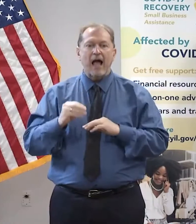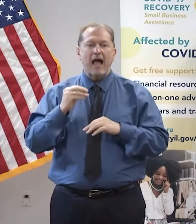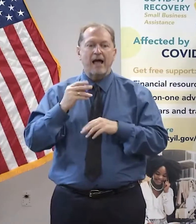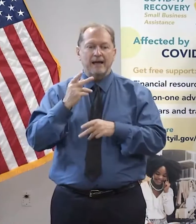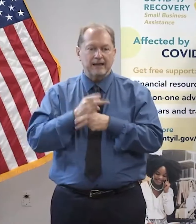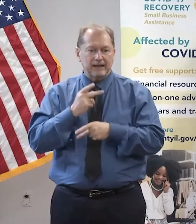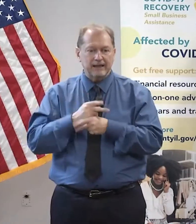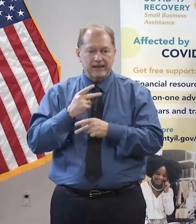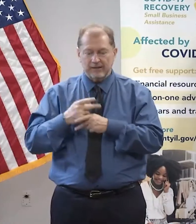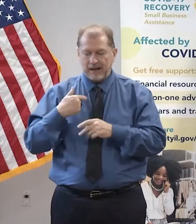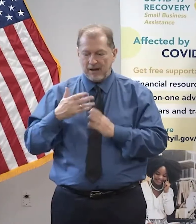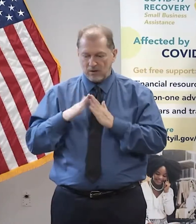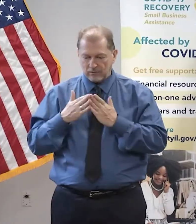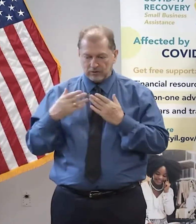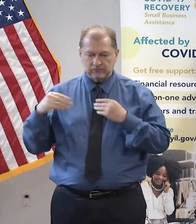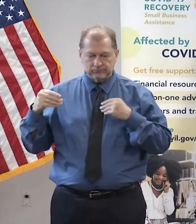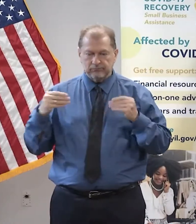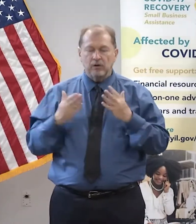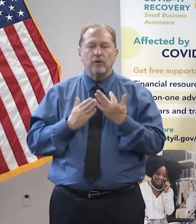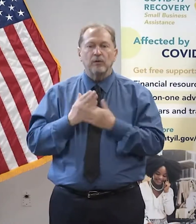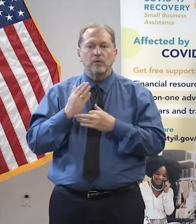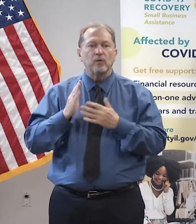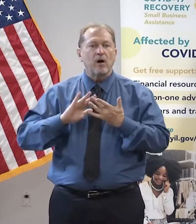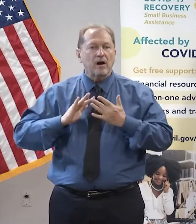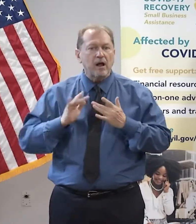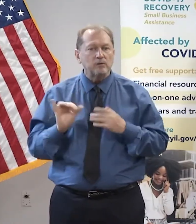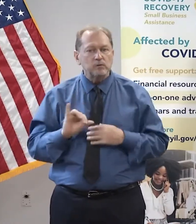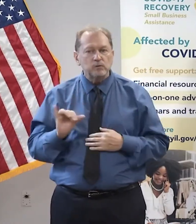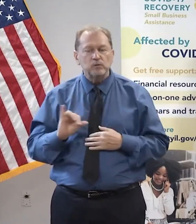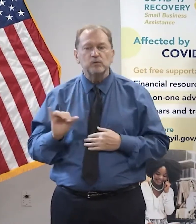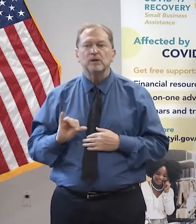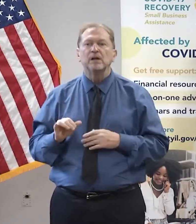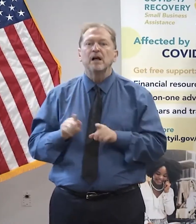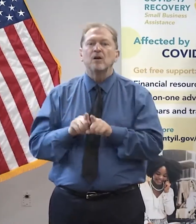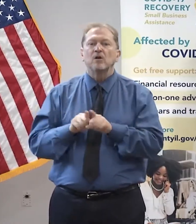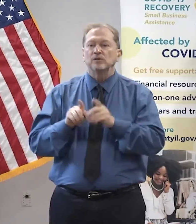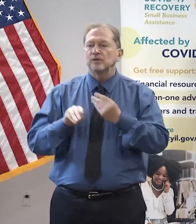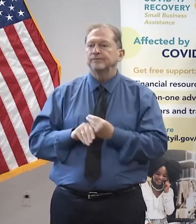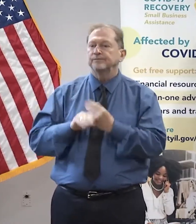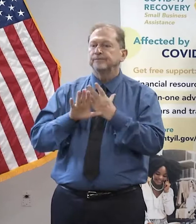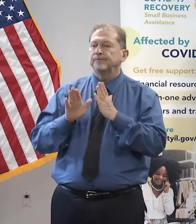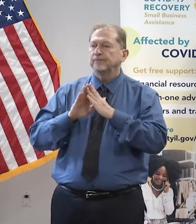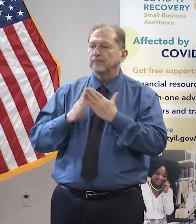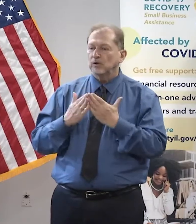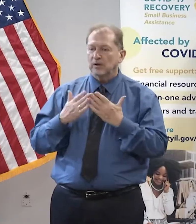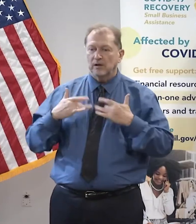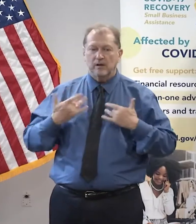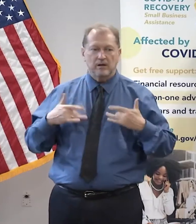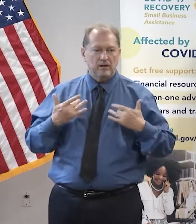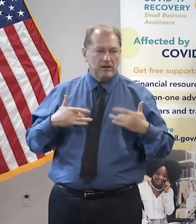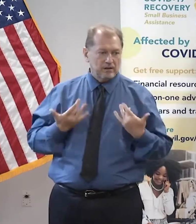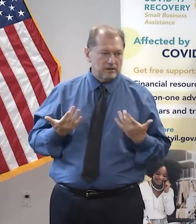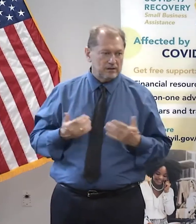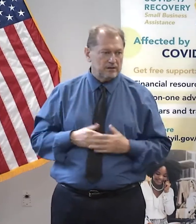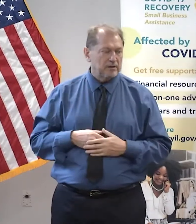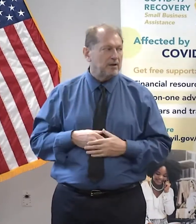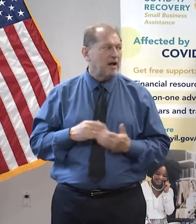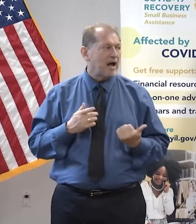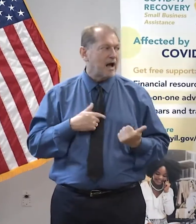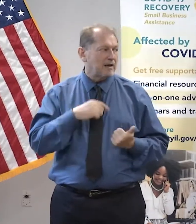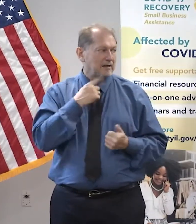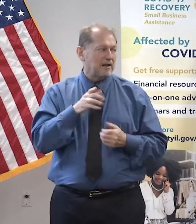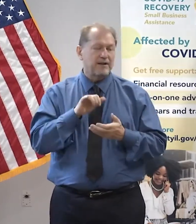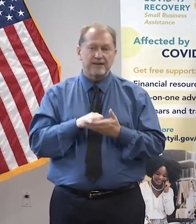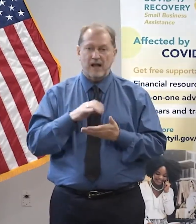our inventory and just start developing ways to do virtual events. Now, I'm going to tell you, this